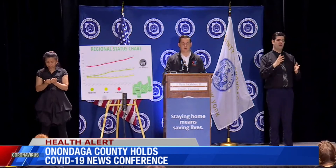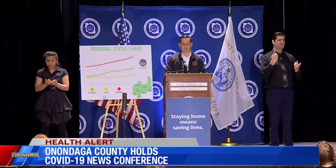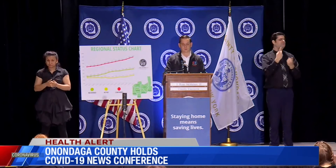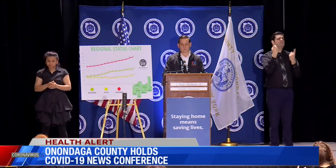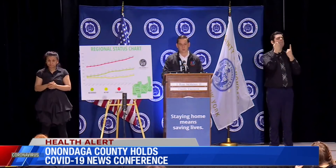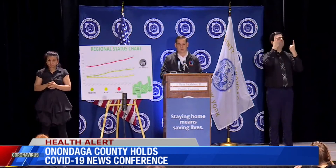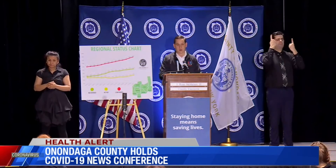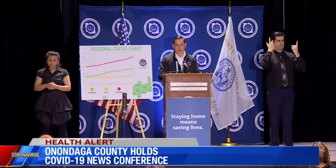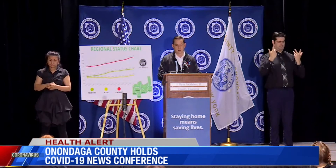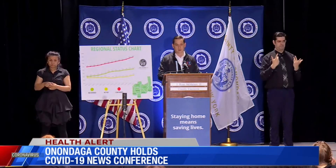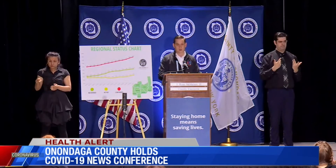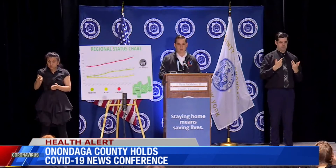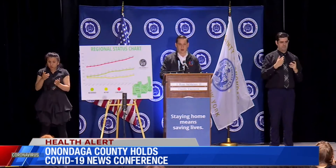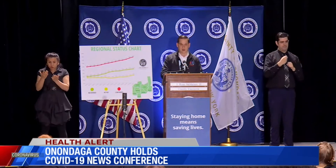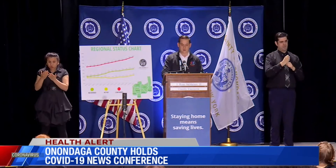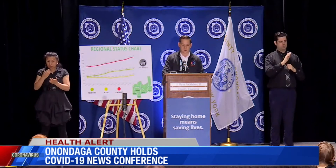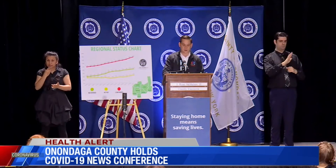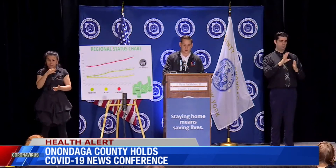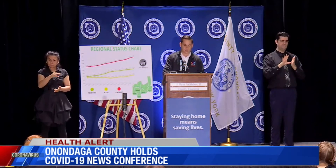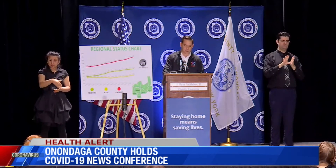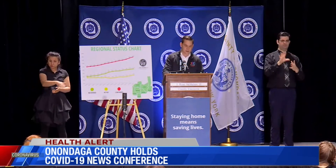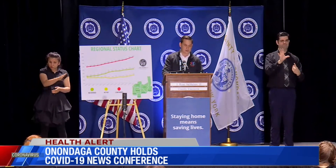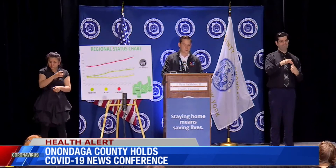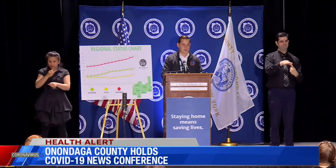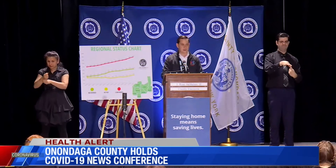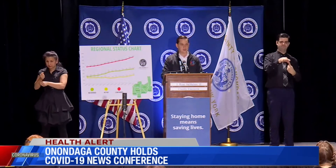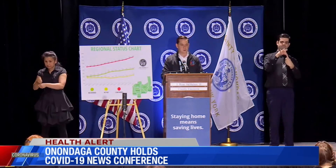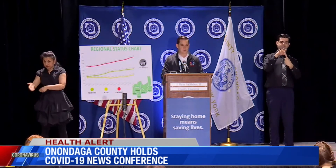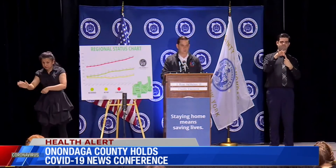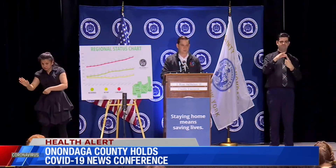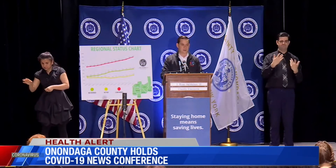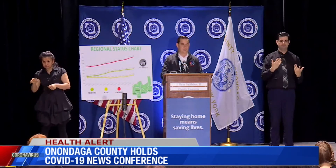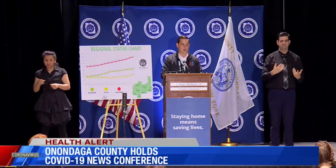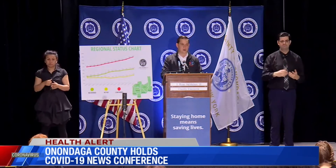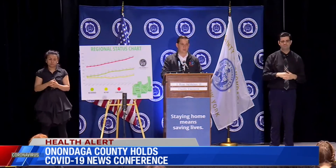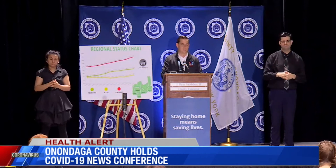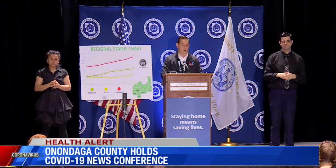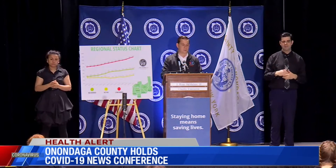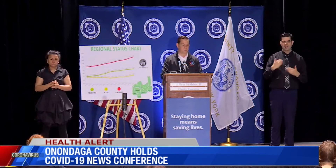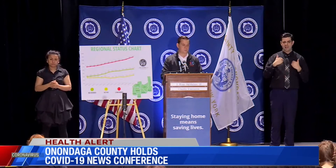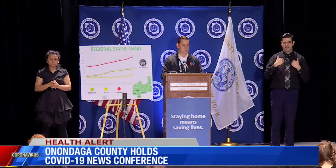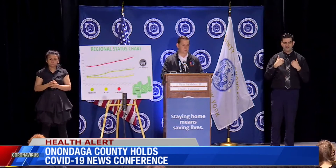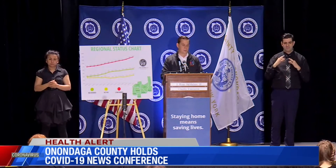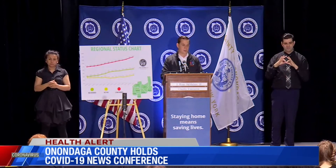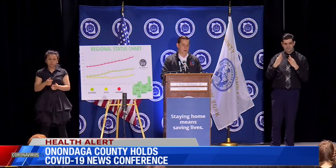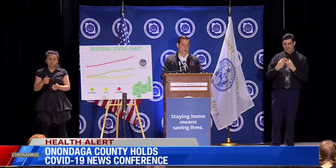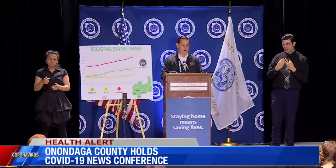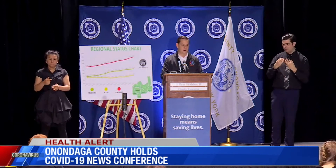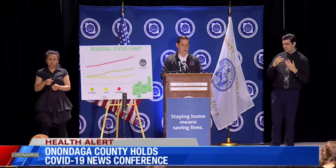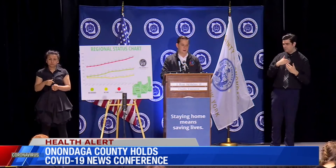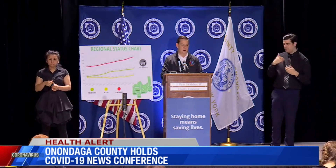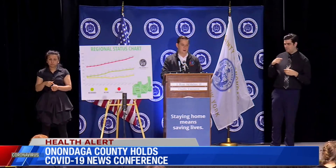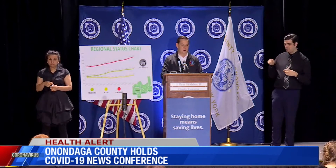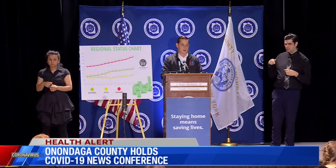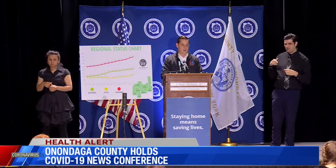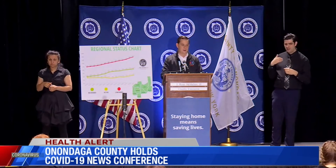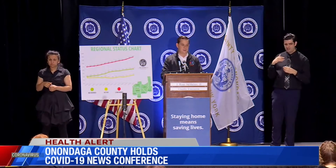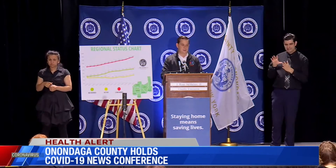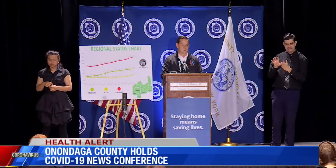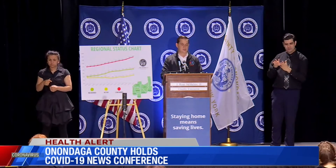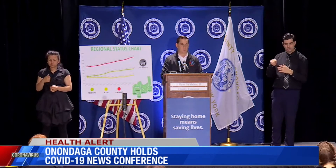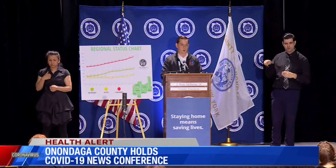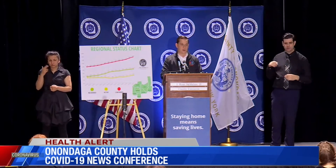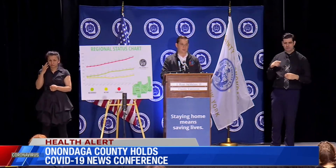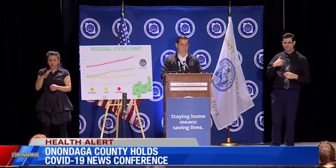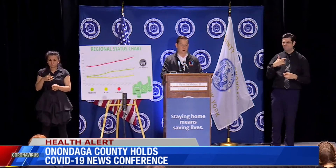going to college. So I know seniors, I'm related to seniors in high school, and I know they're going to be bummed, and